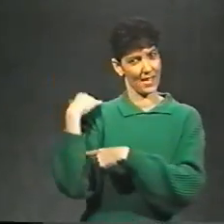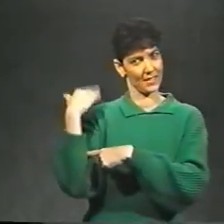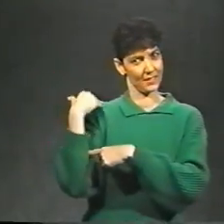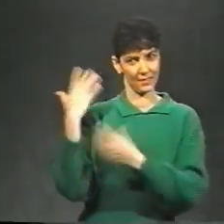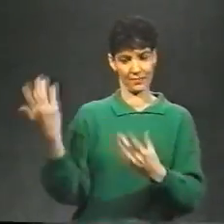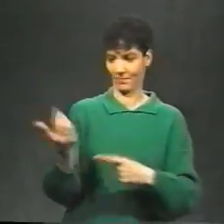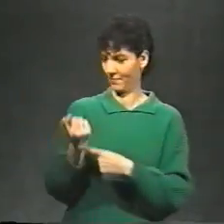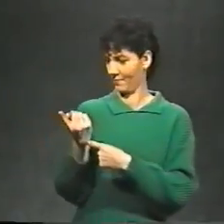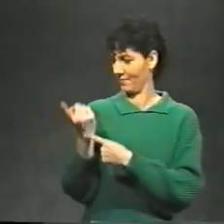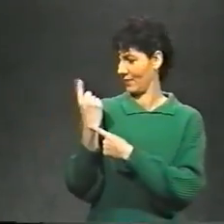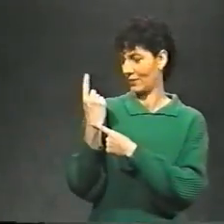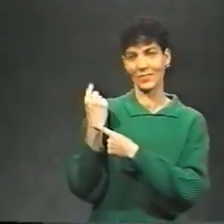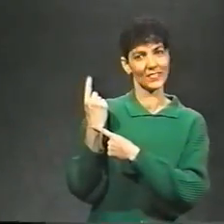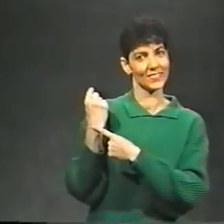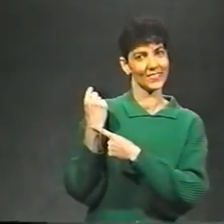Note how they are formed.